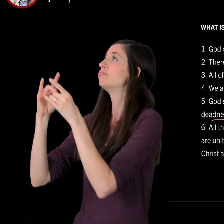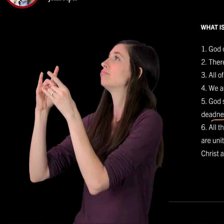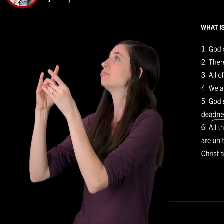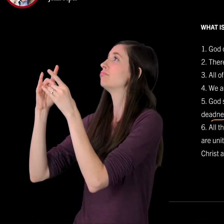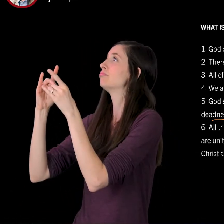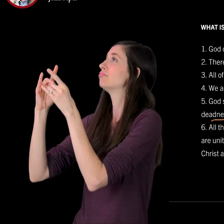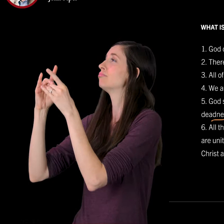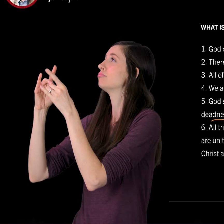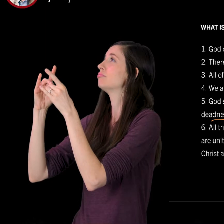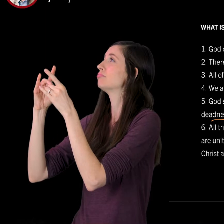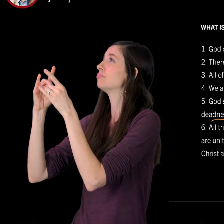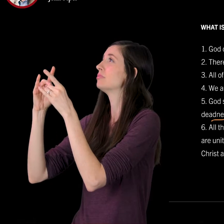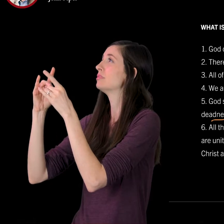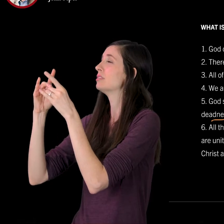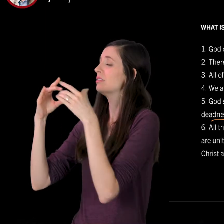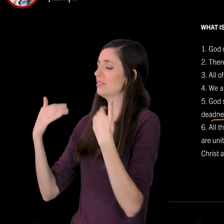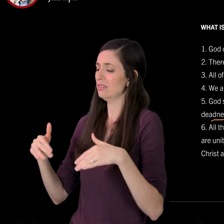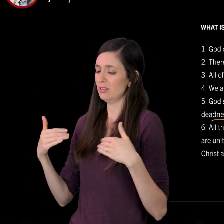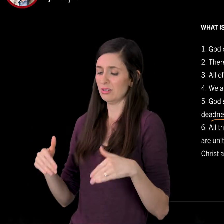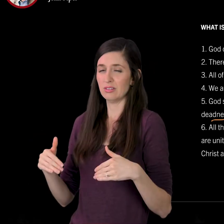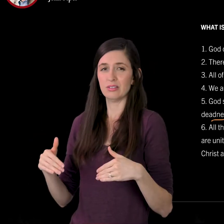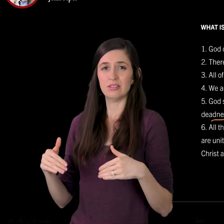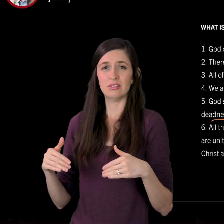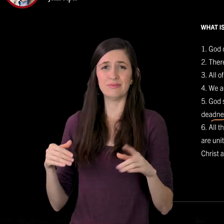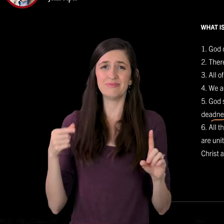God our eternal joy.